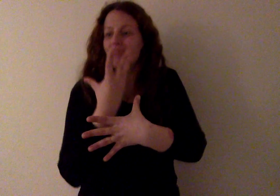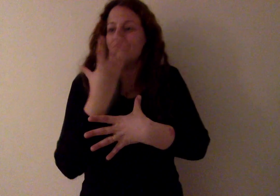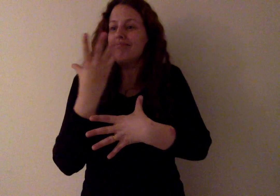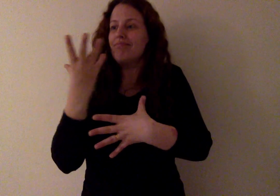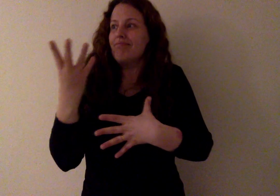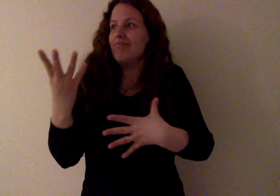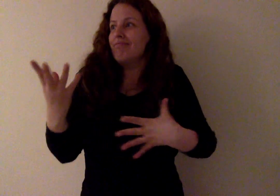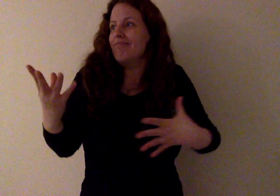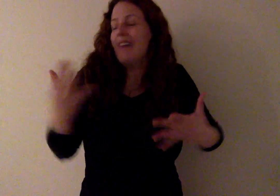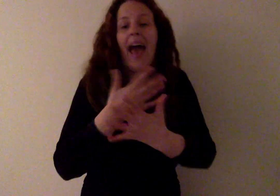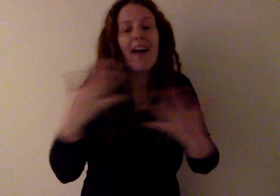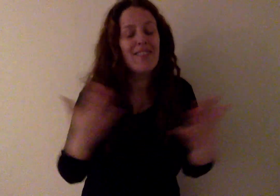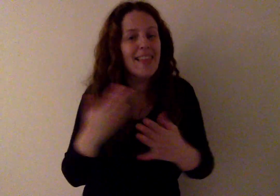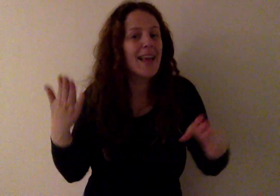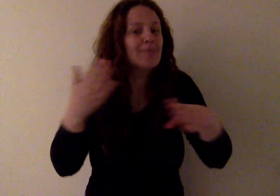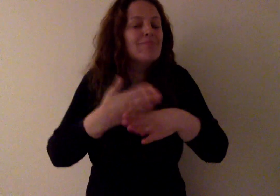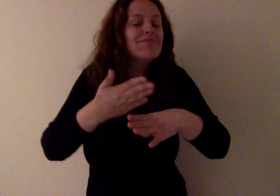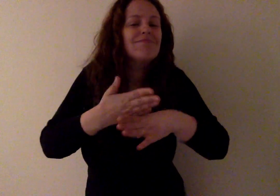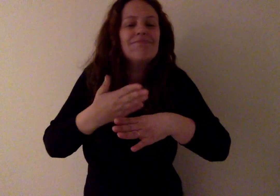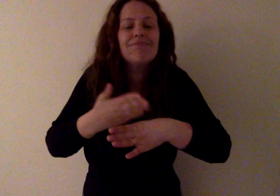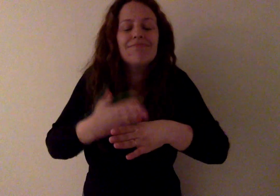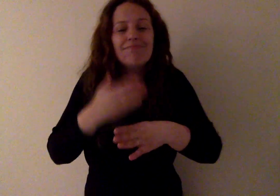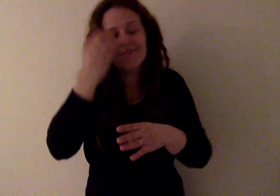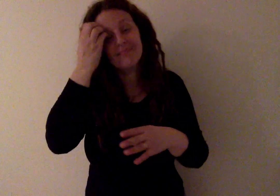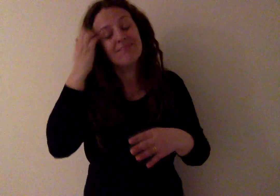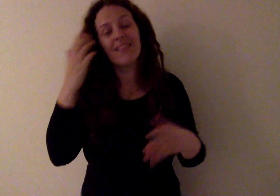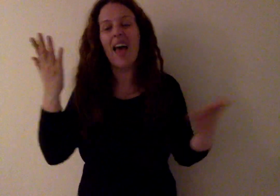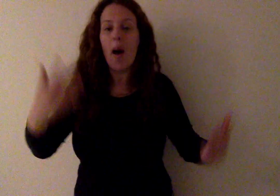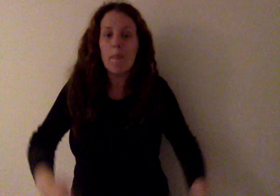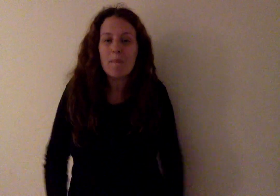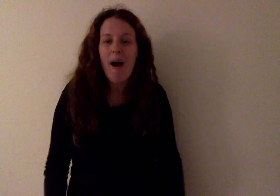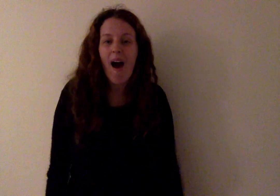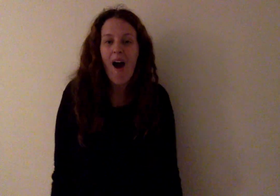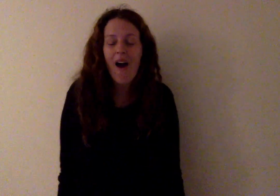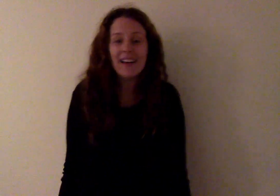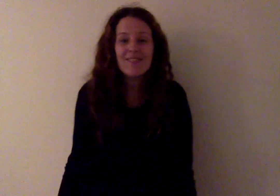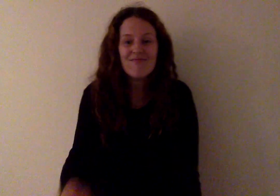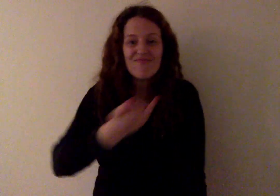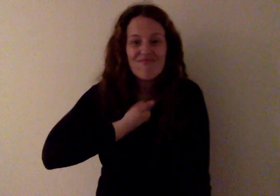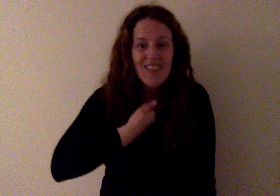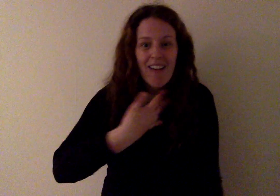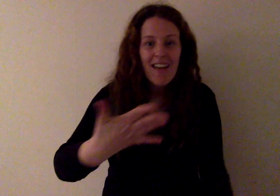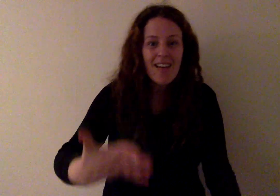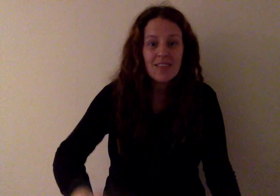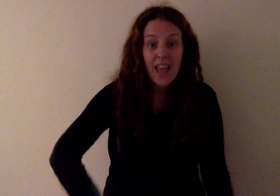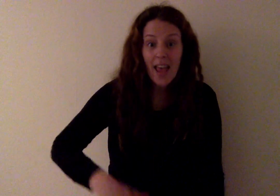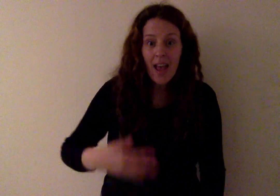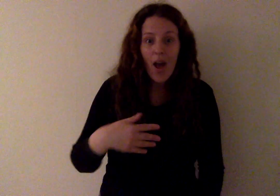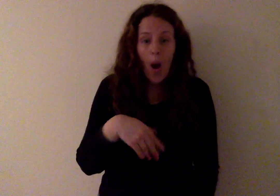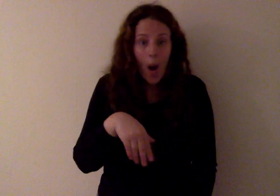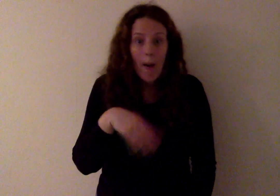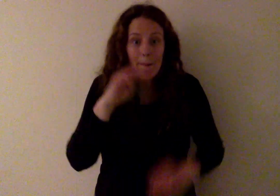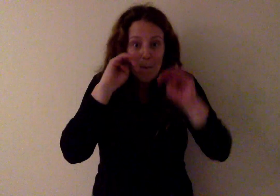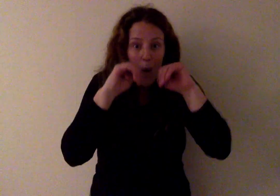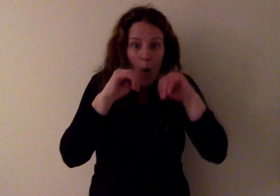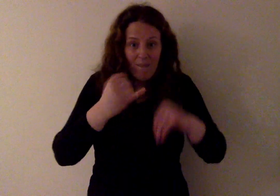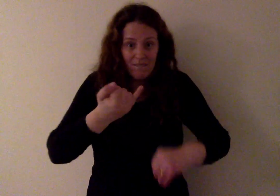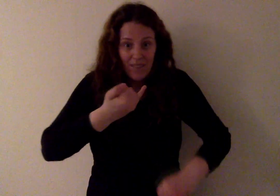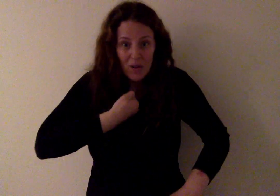And instead of having an uneasy conscience pricking him and whispering, whitewash, he somehow could